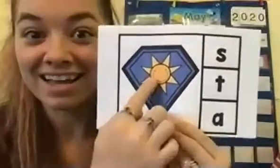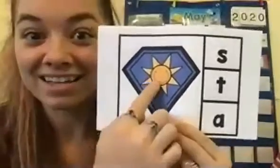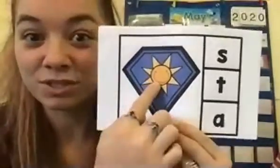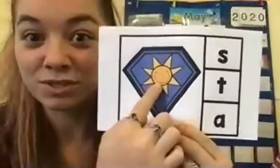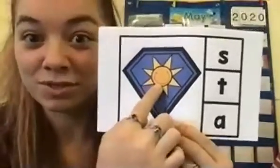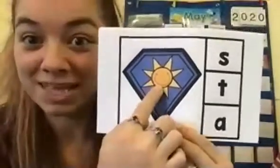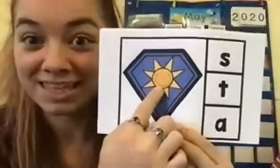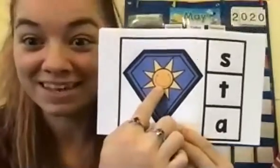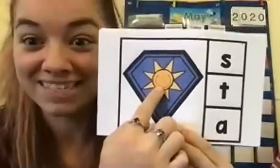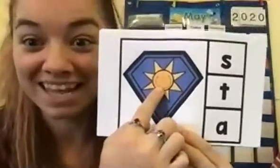Is that the same as sun?